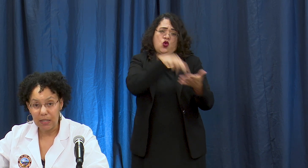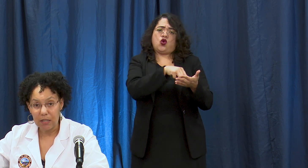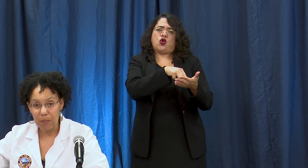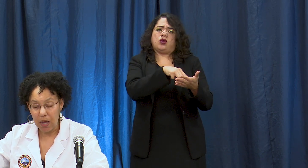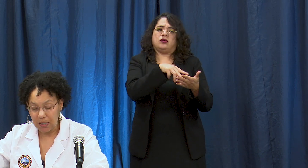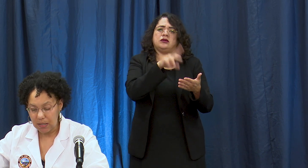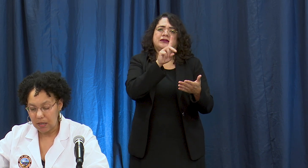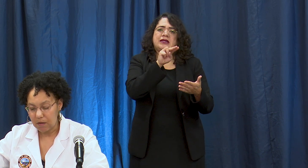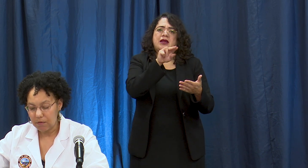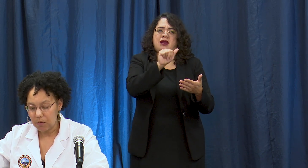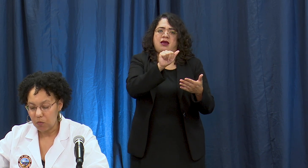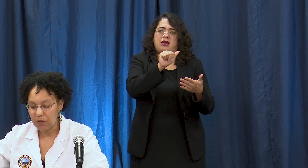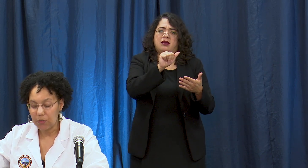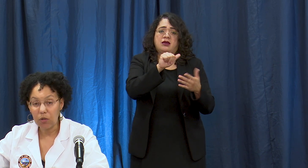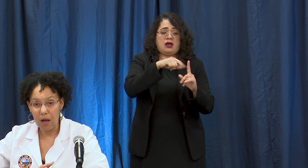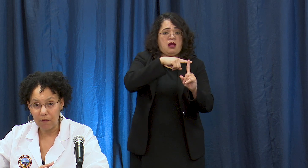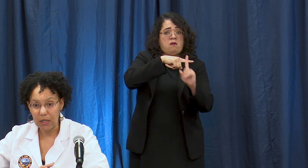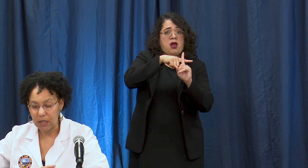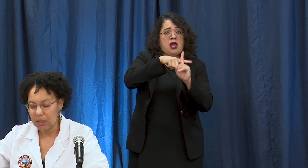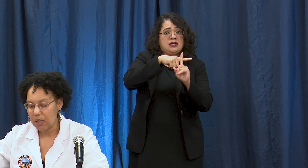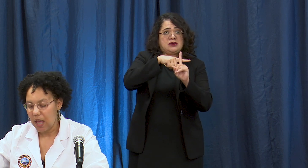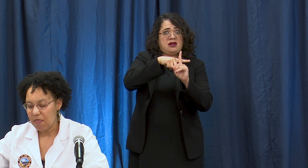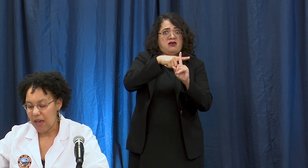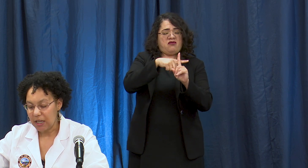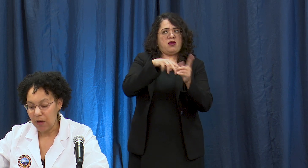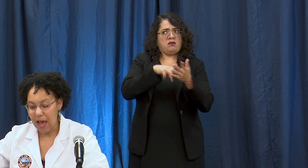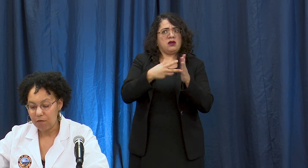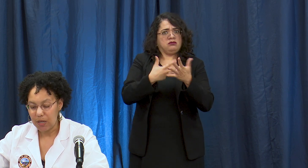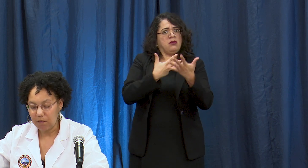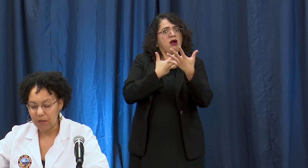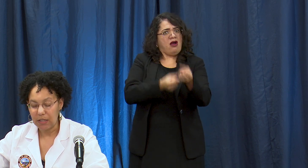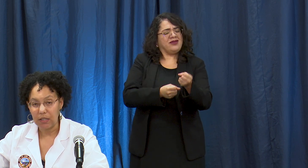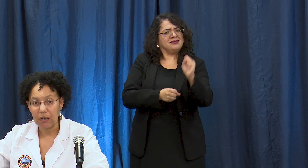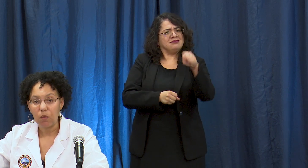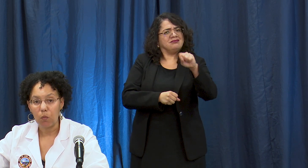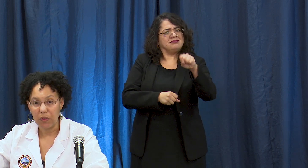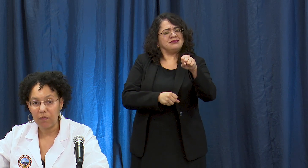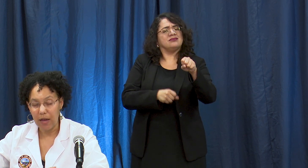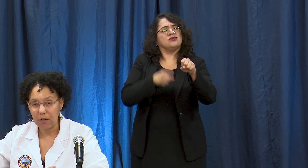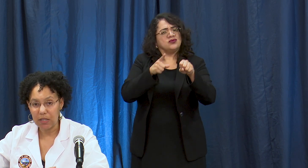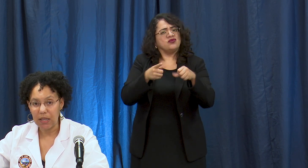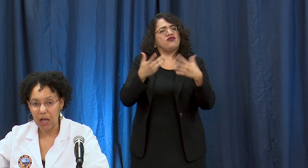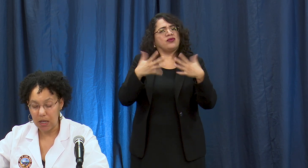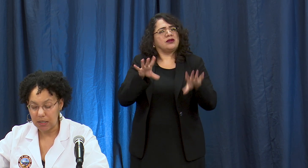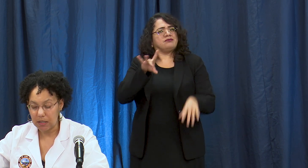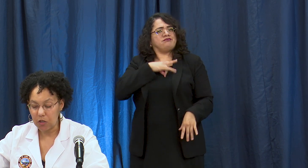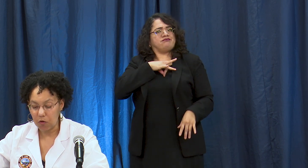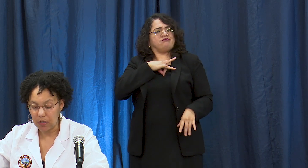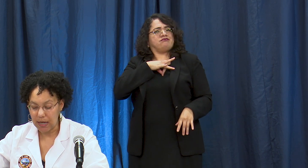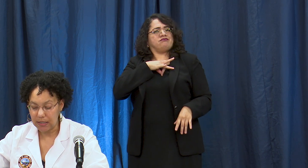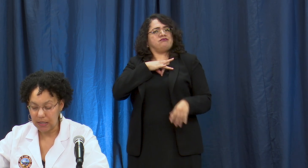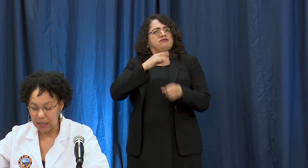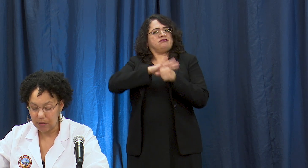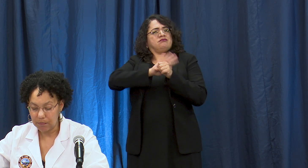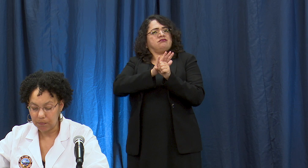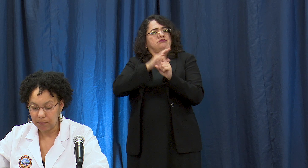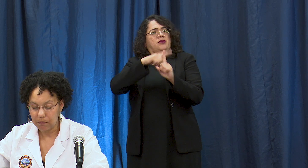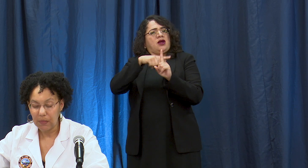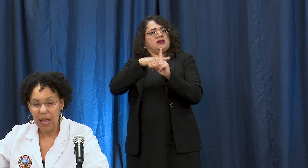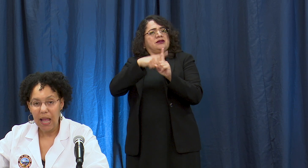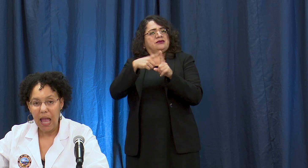if the test is positive, we feel confident that you have been infected with the virus that causes